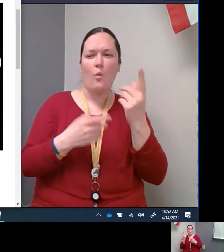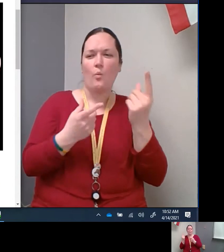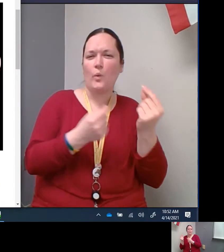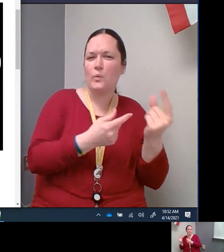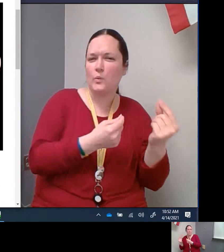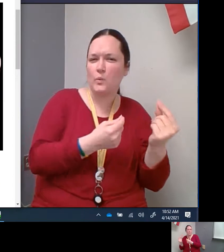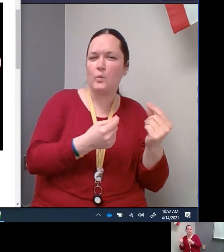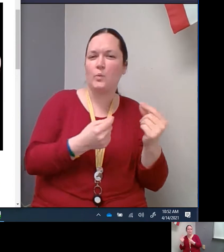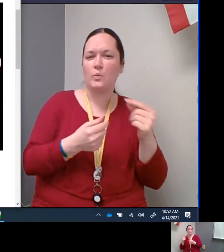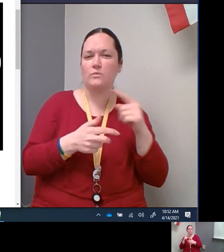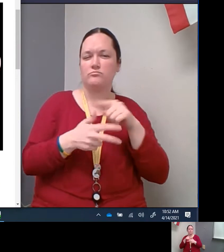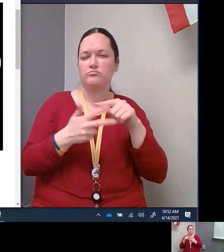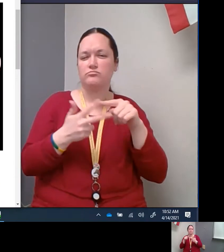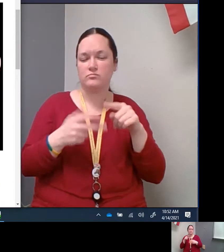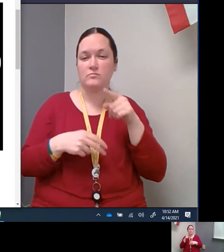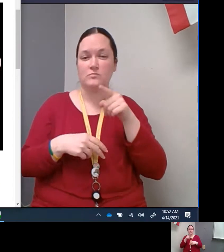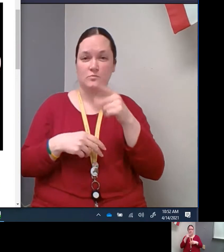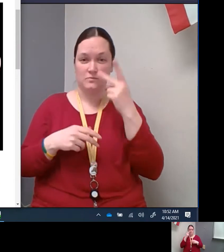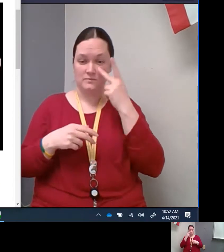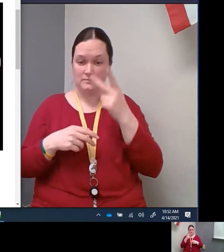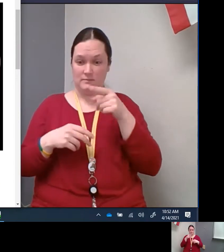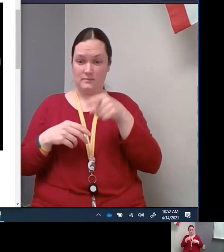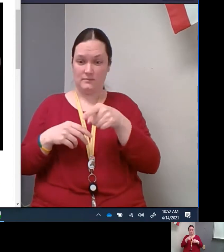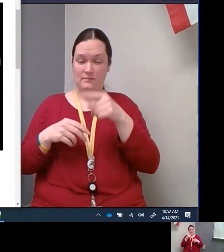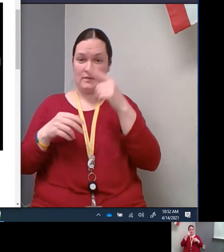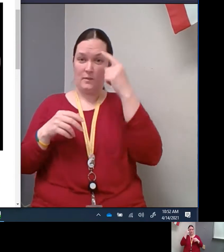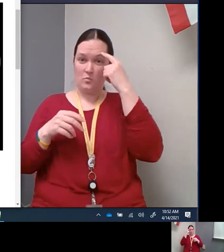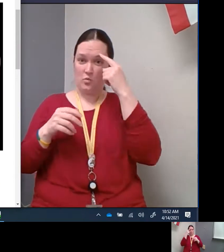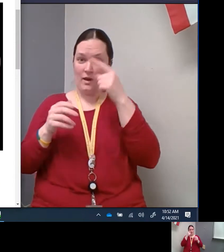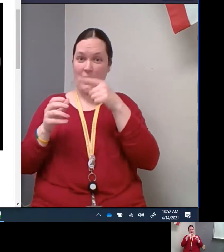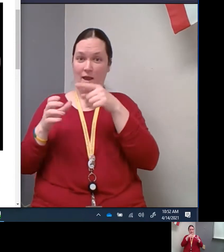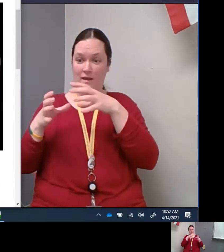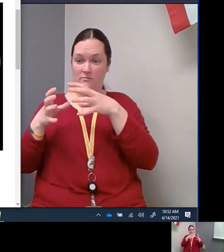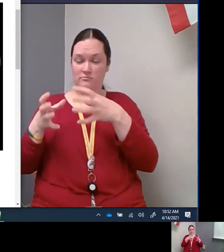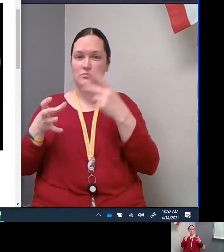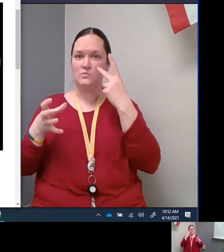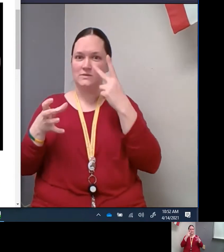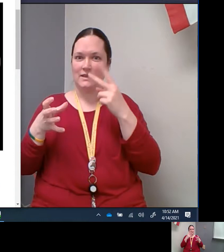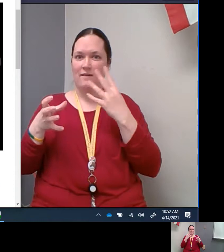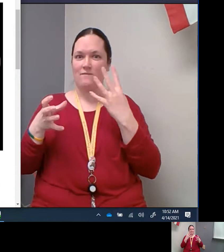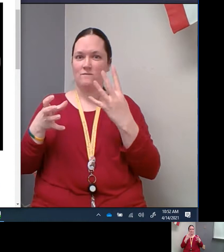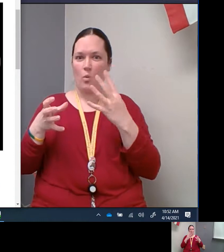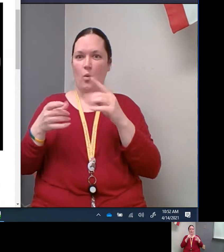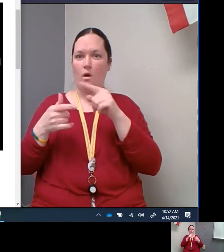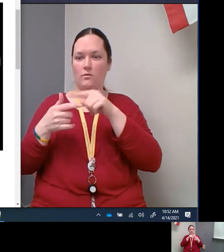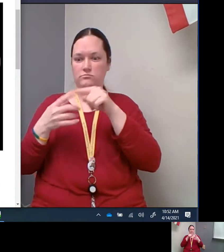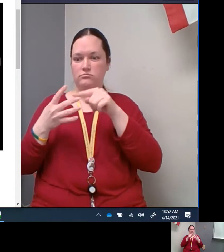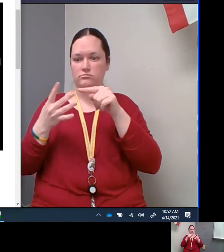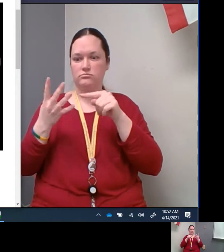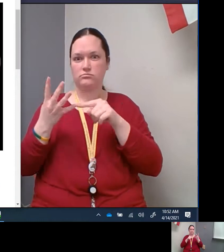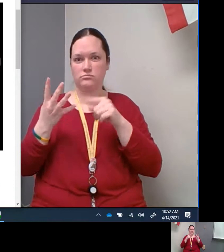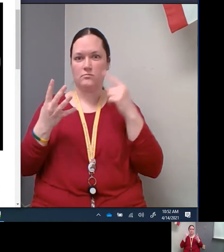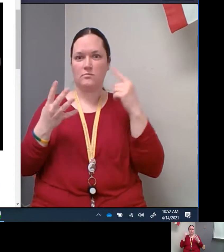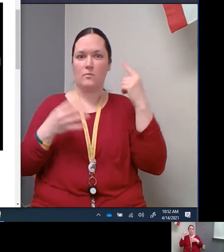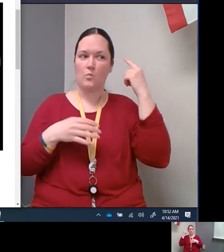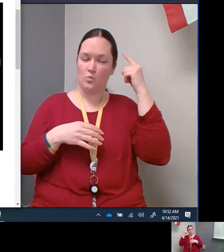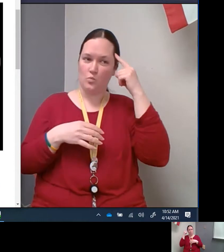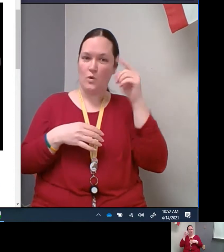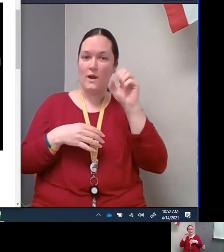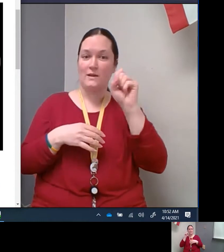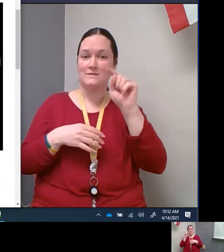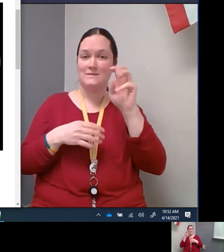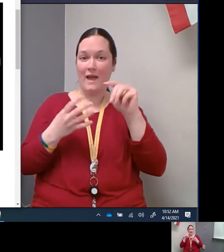what does it do? And so if we look at a basic brain plan, we find these four things jump out right away. We're going to see the brain stem. We